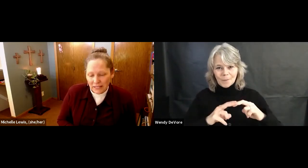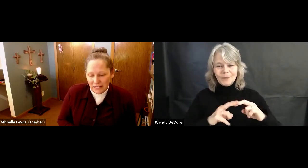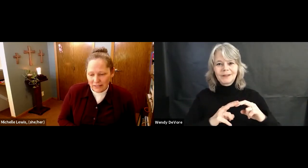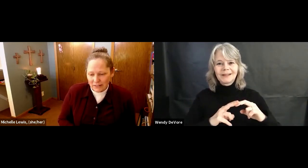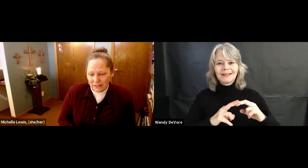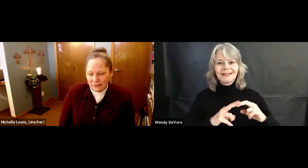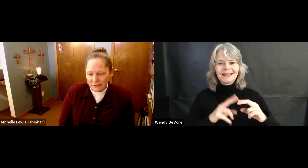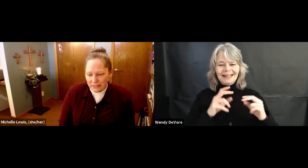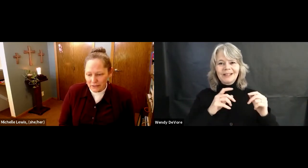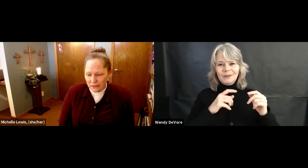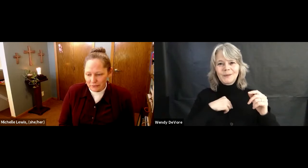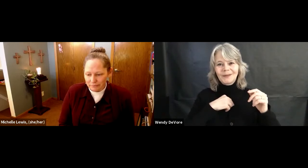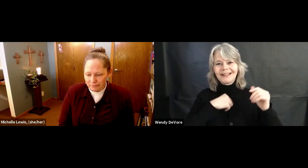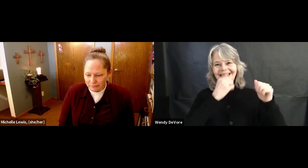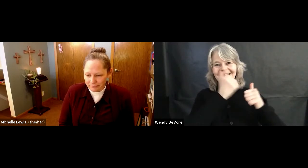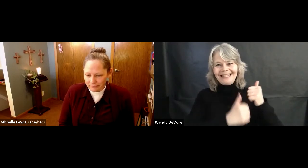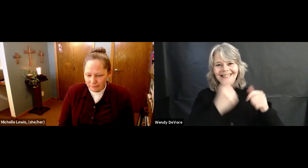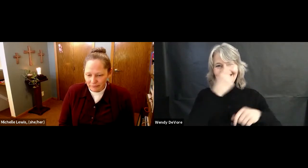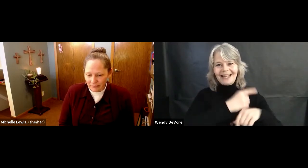the days until Easter.